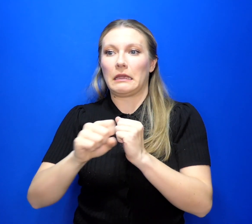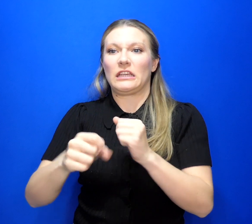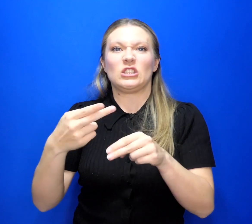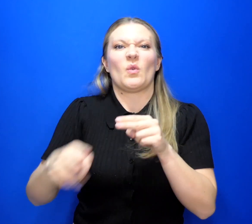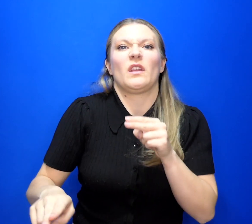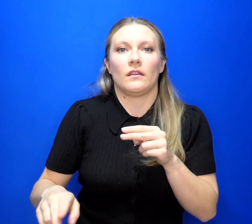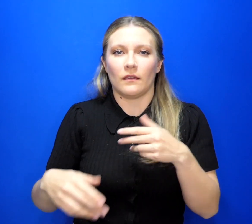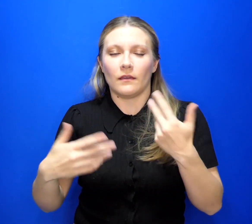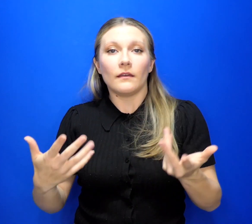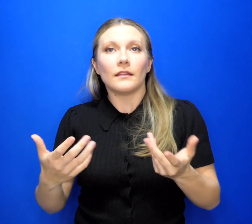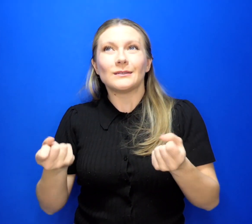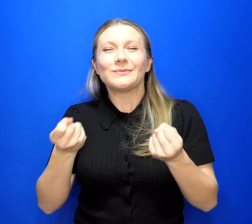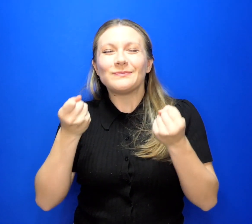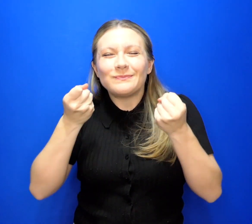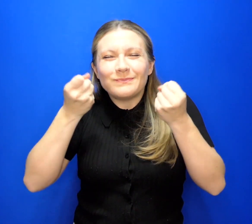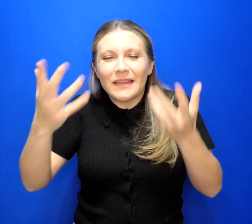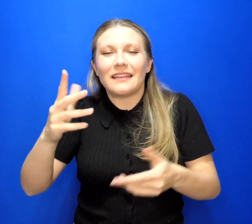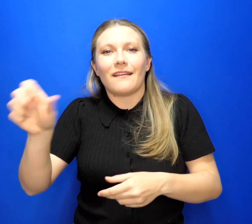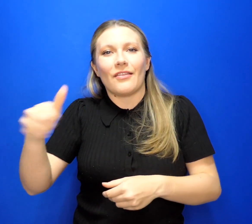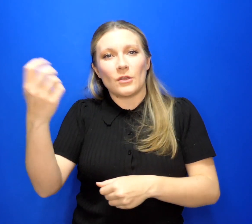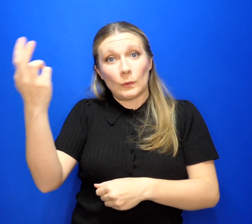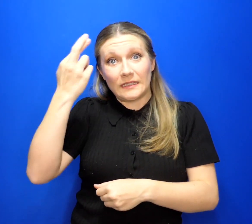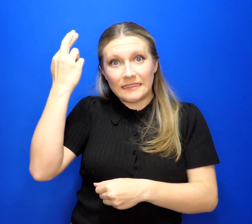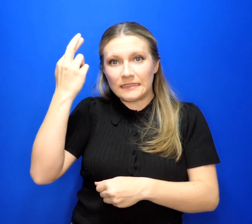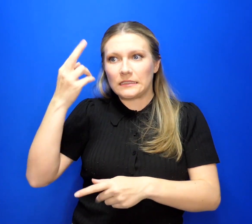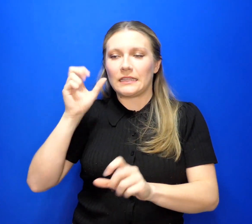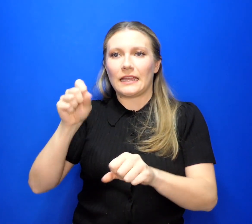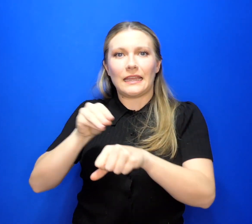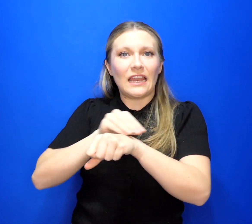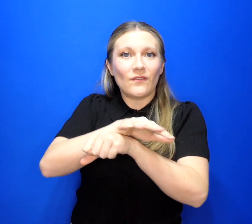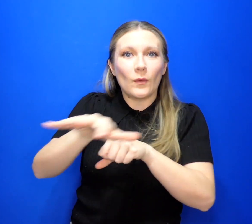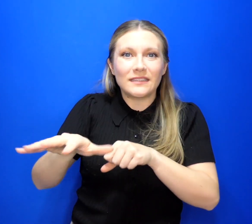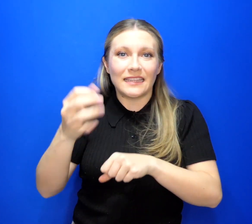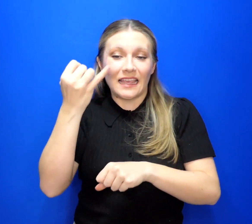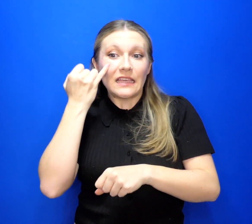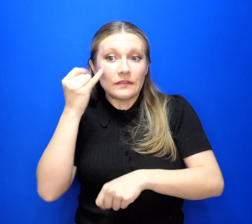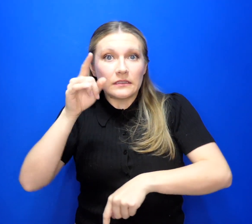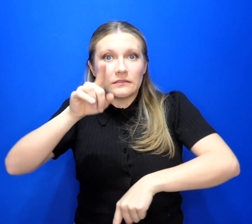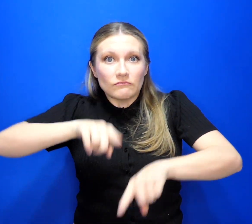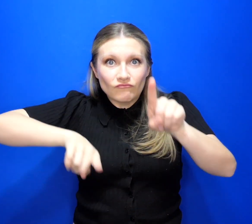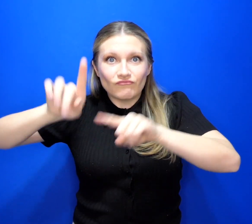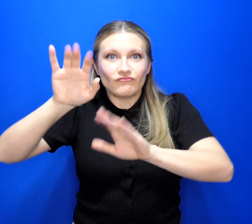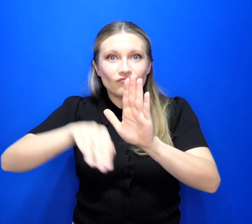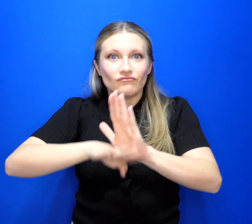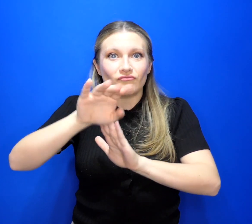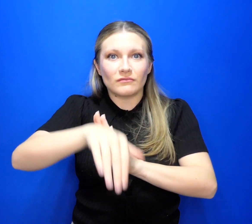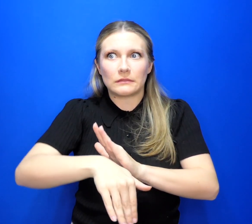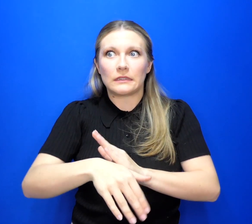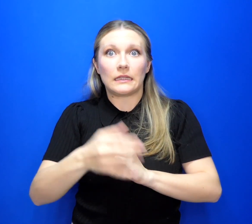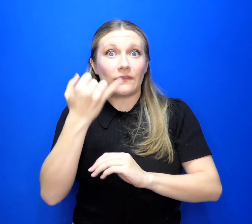1,000 other variables that could influence if there's a fluctuation, and if there is, how big it